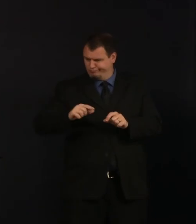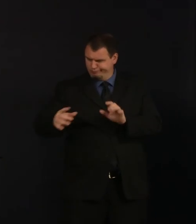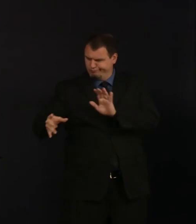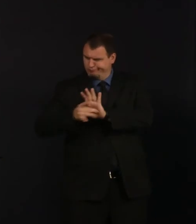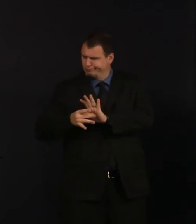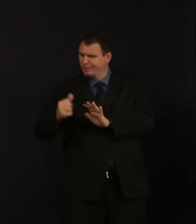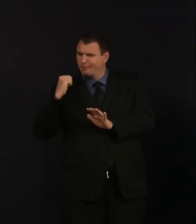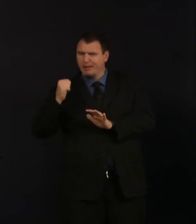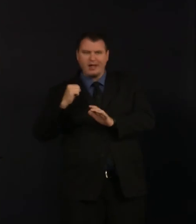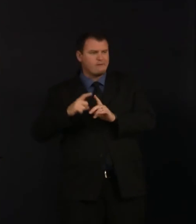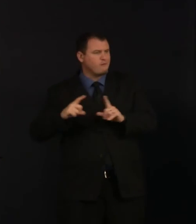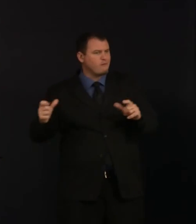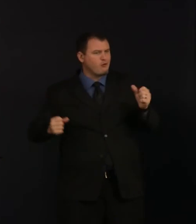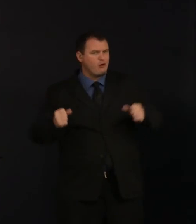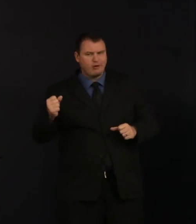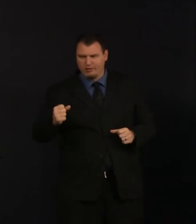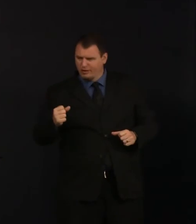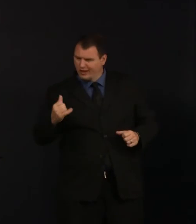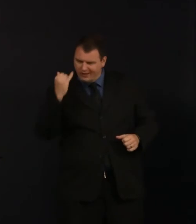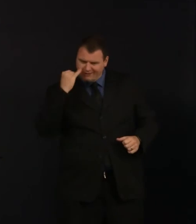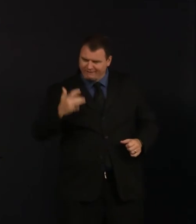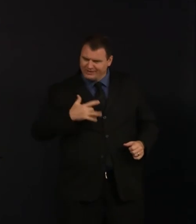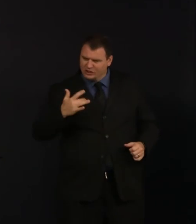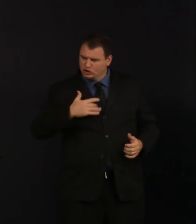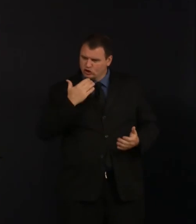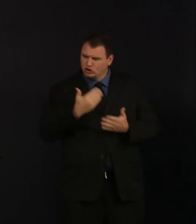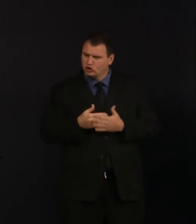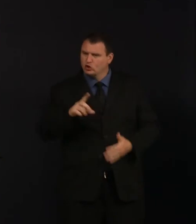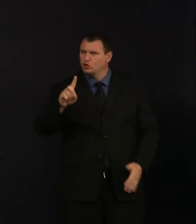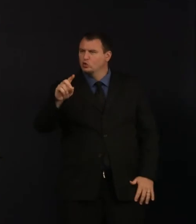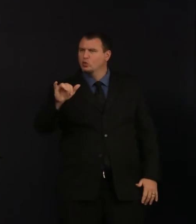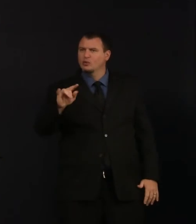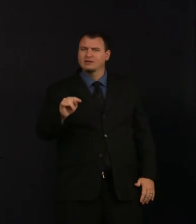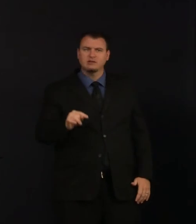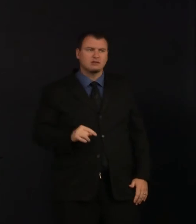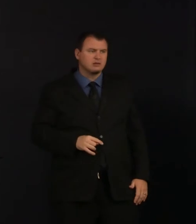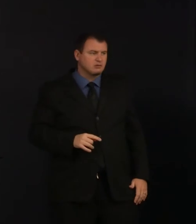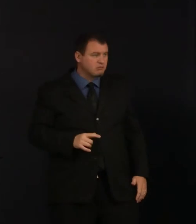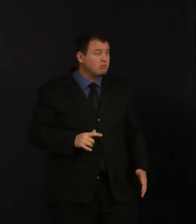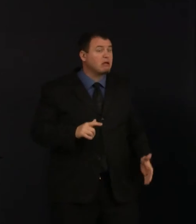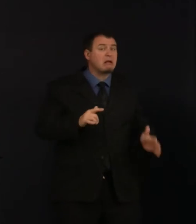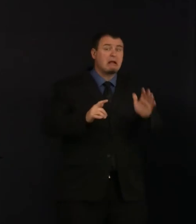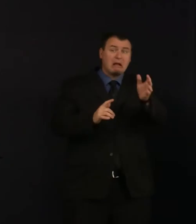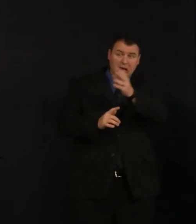We see car bumper stickers back on the car. If it feels good, do it.